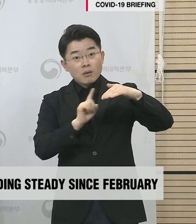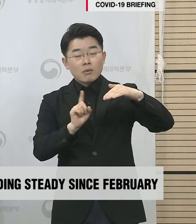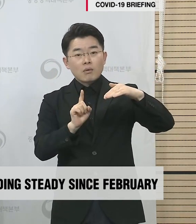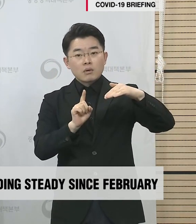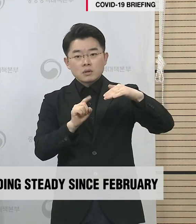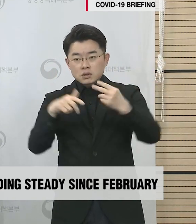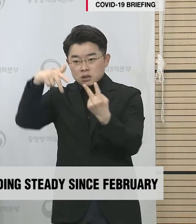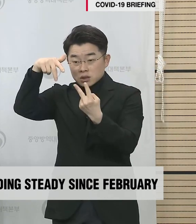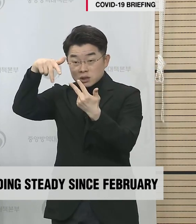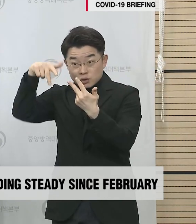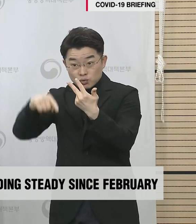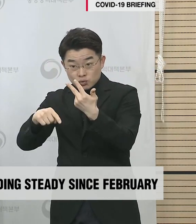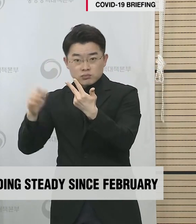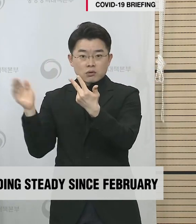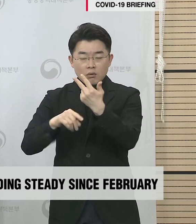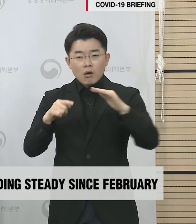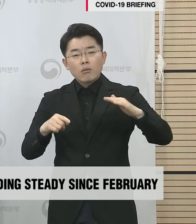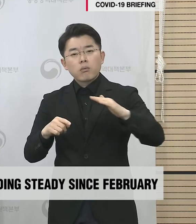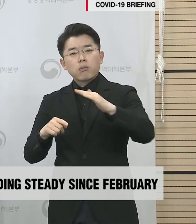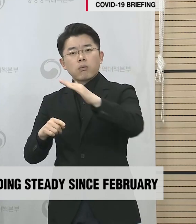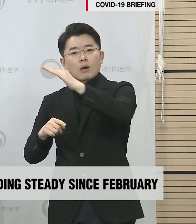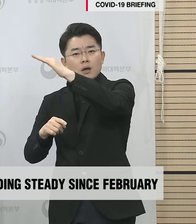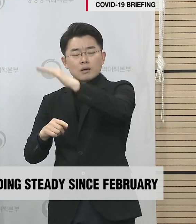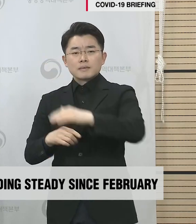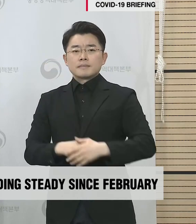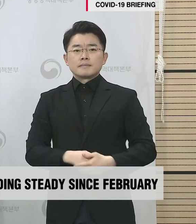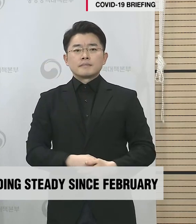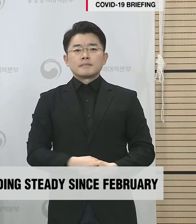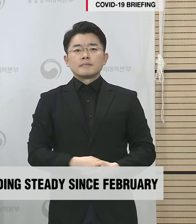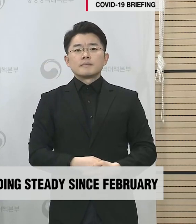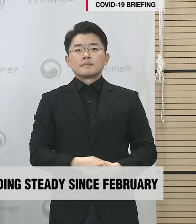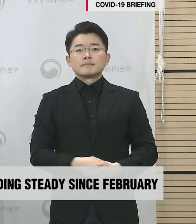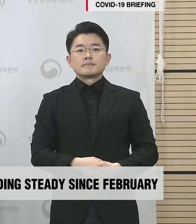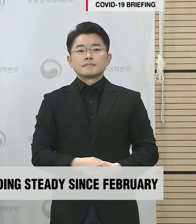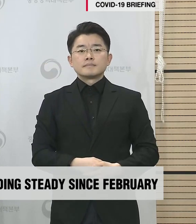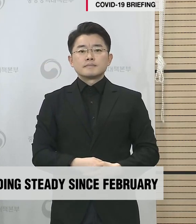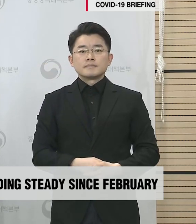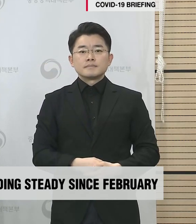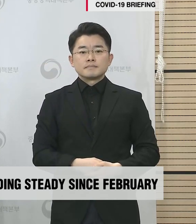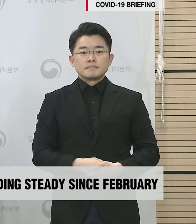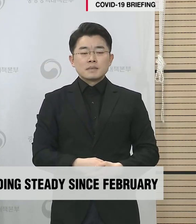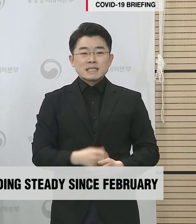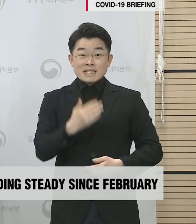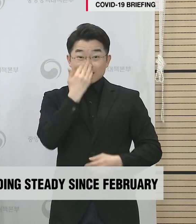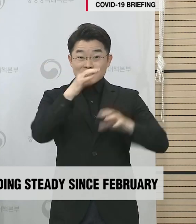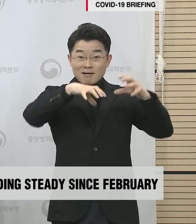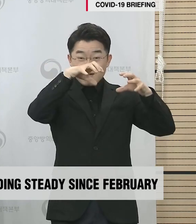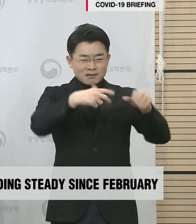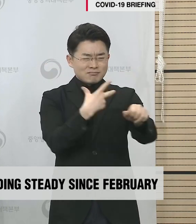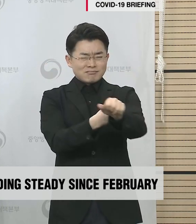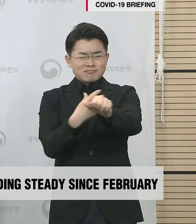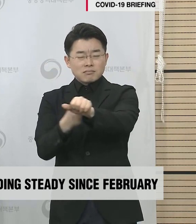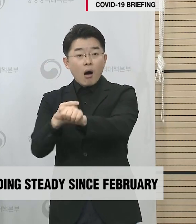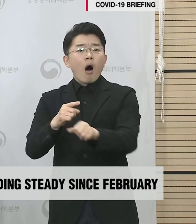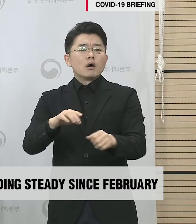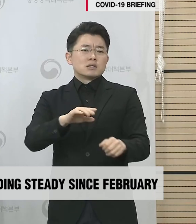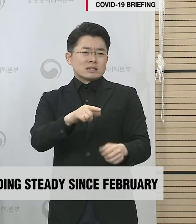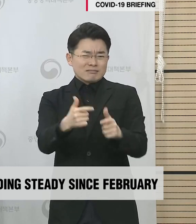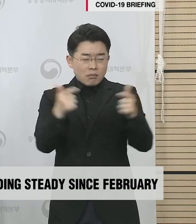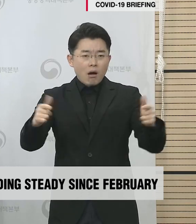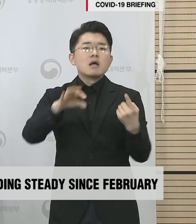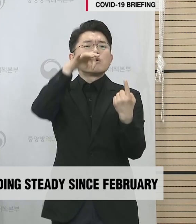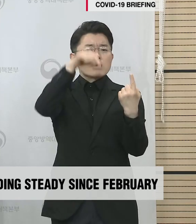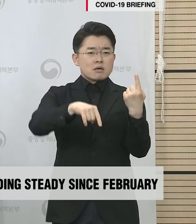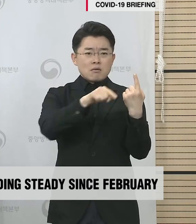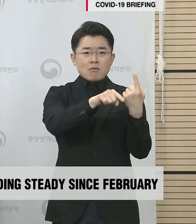the steady decline of the global COVID-19 cases has made a rebound and has veered for the first time